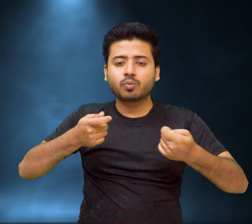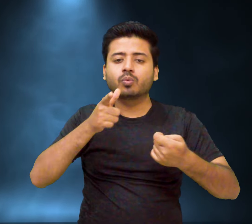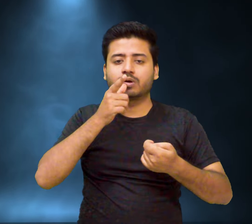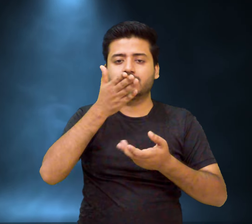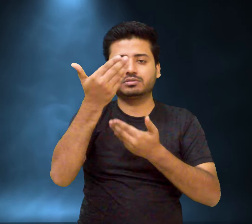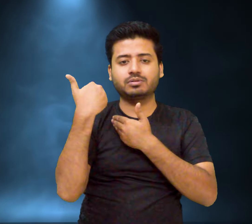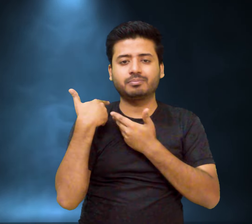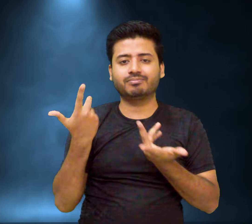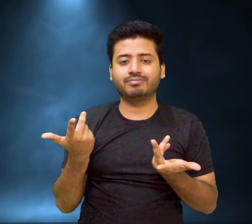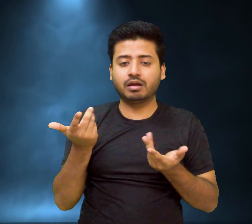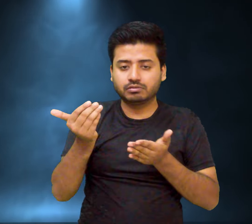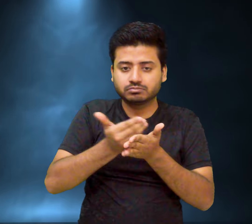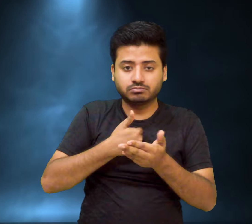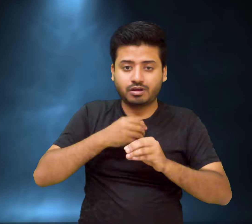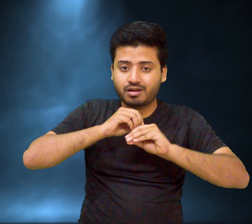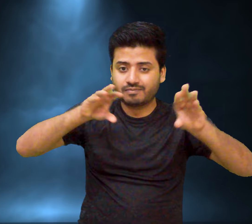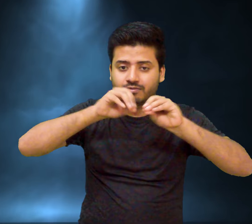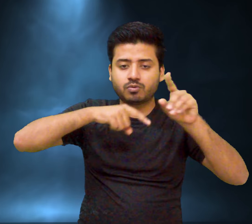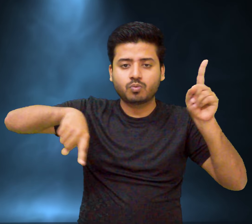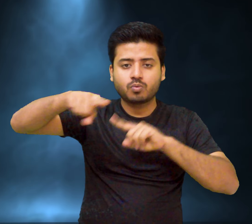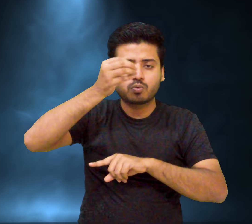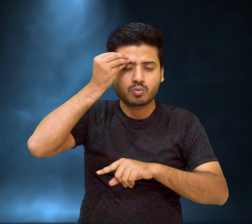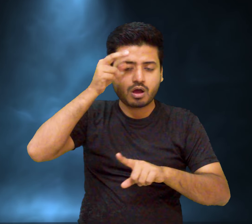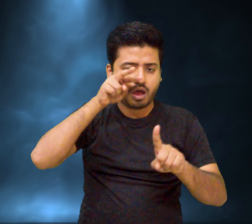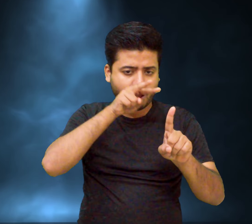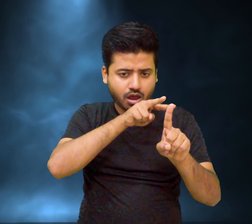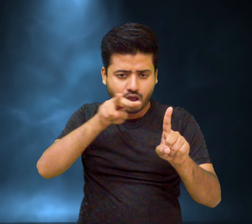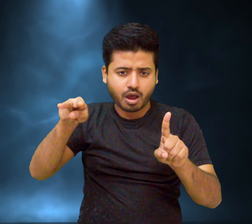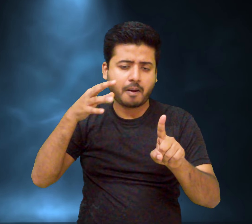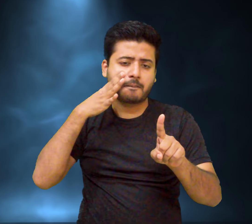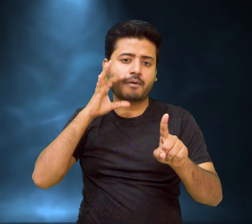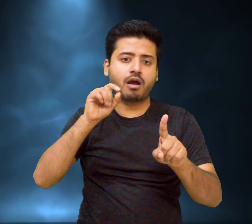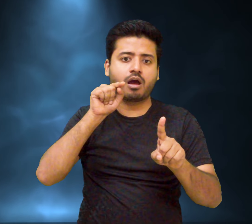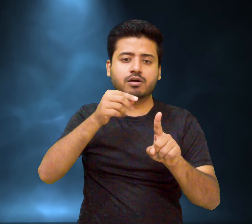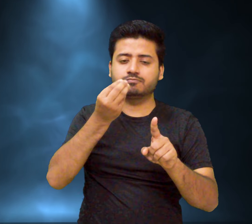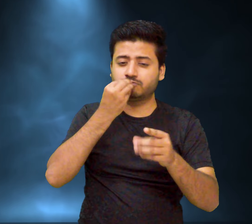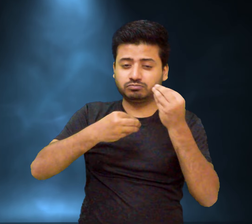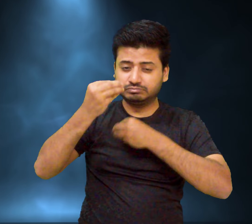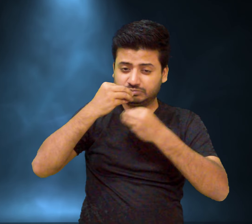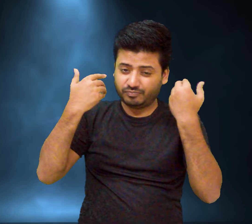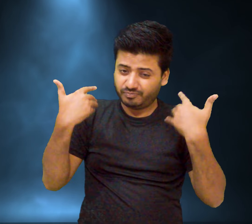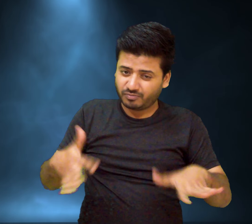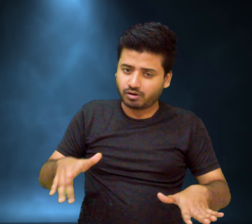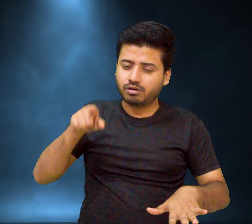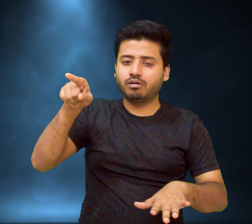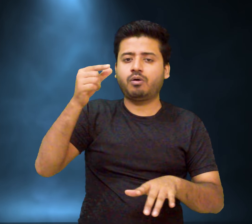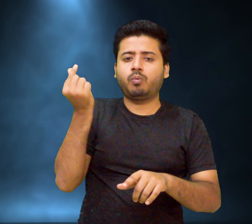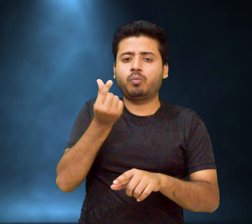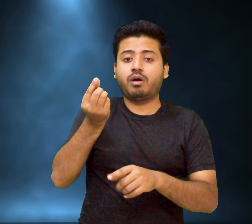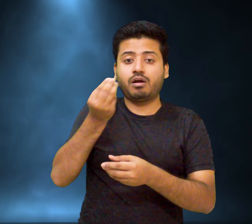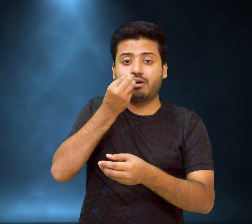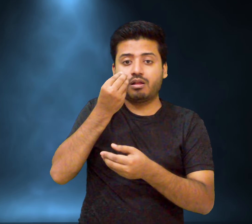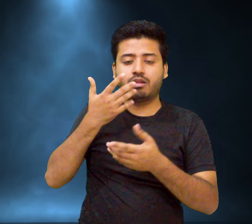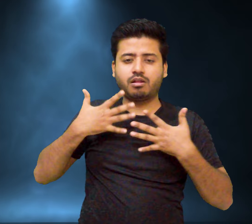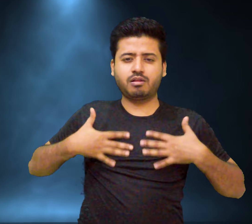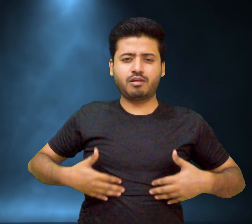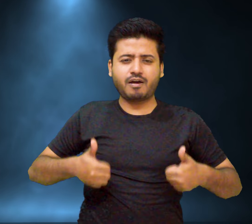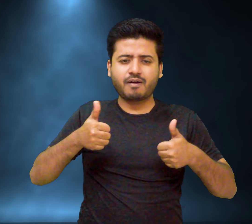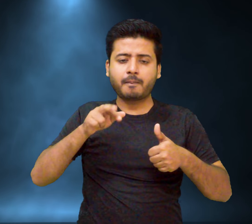a condition that can make chemotherapy less effective. However, human trials are needed to confirm these findings.